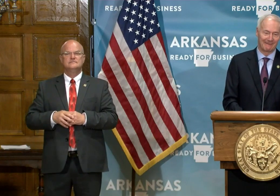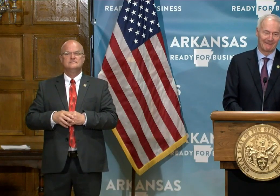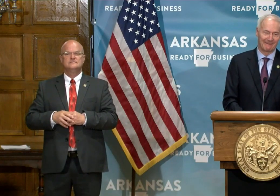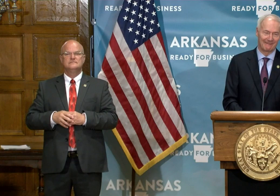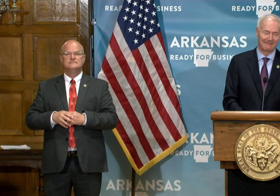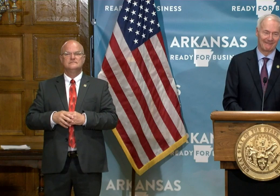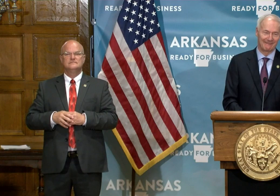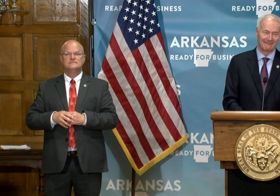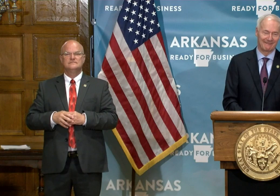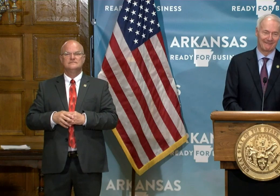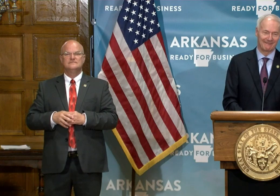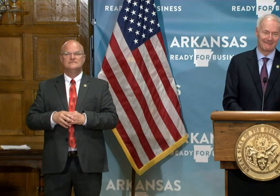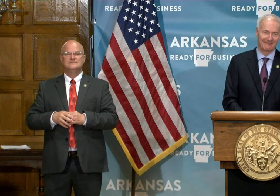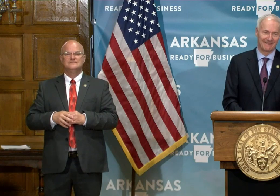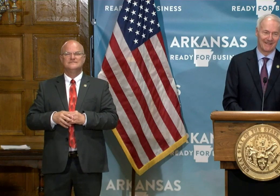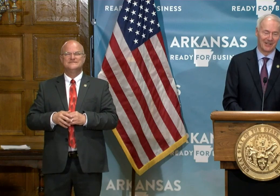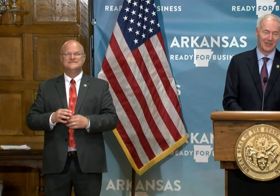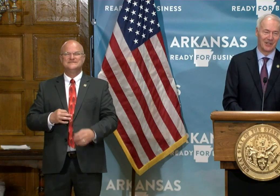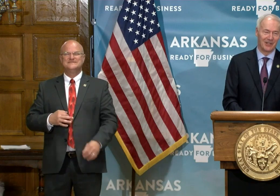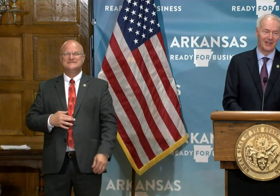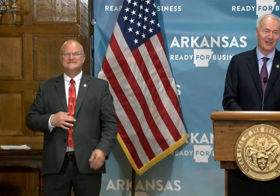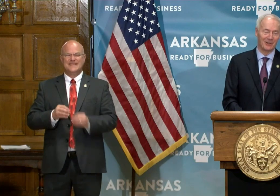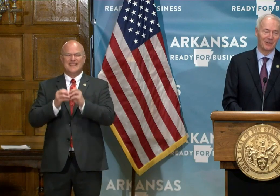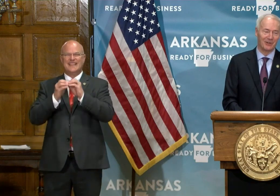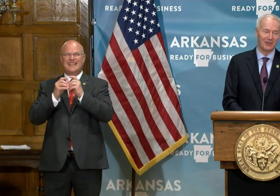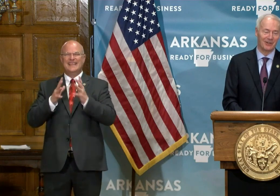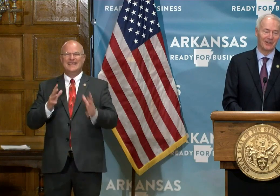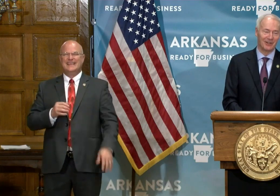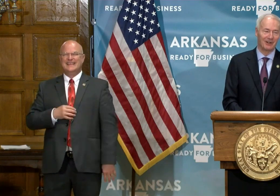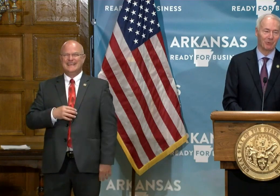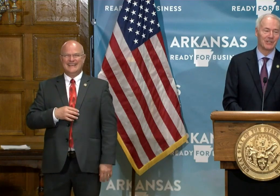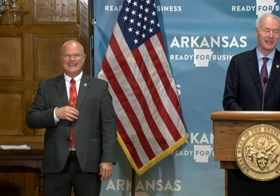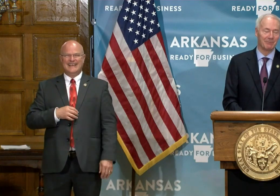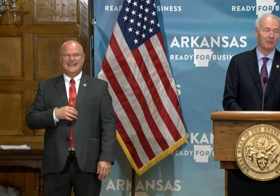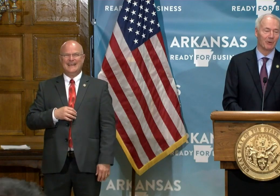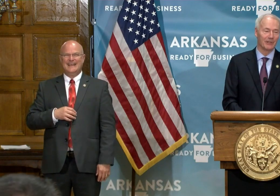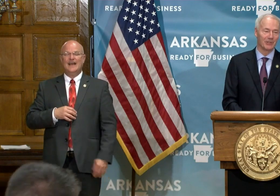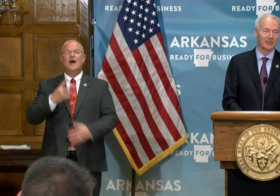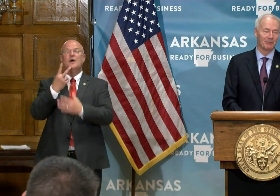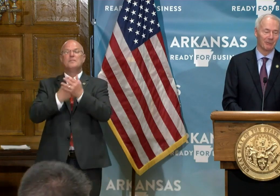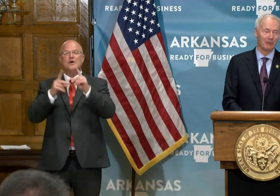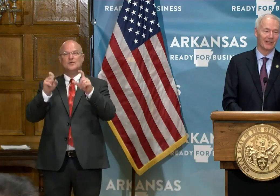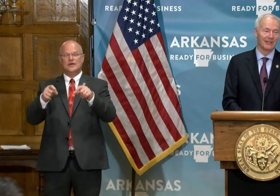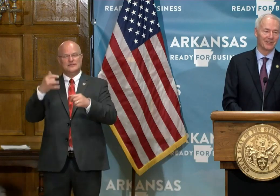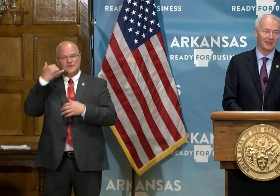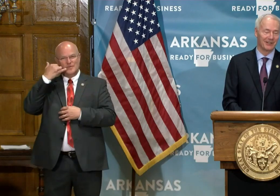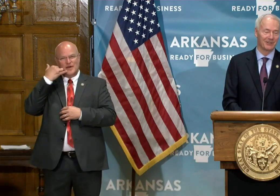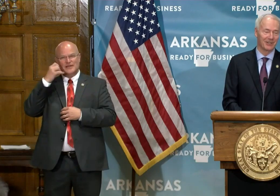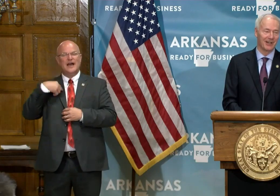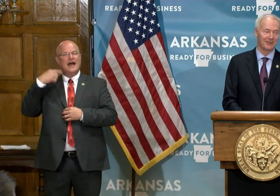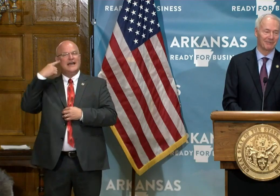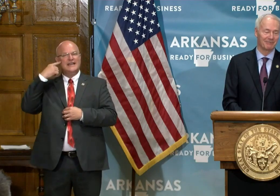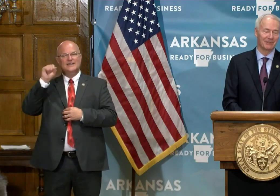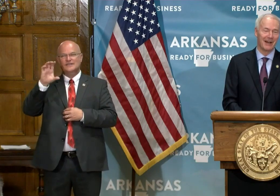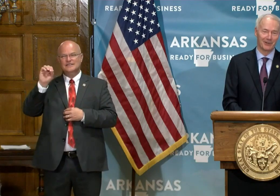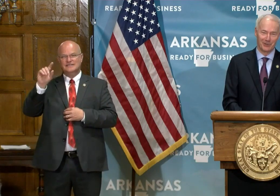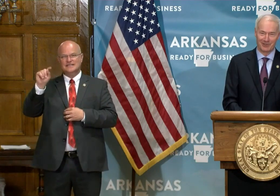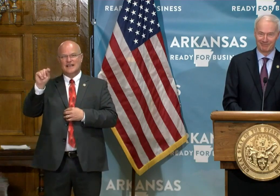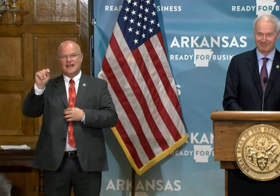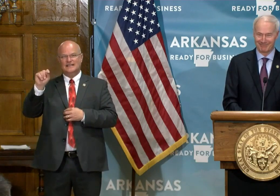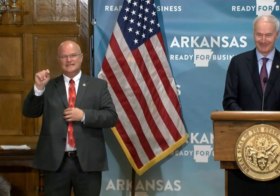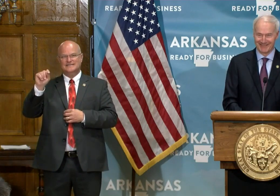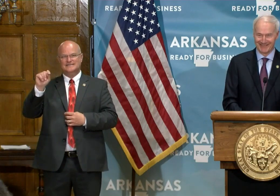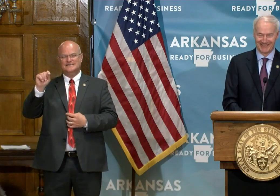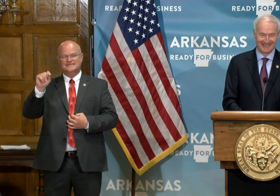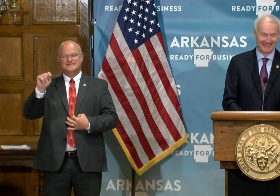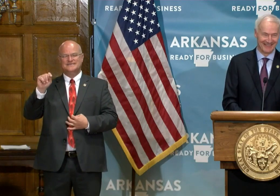Yes, Governor. This is Scott Loftus with the... All right, we'll take both questions remotely, so I hear Scott